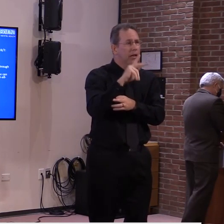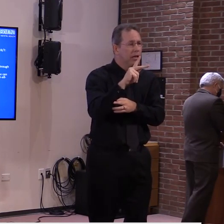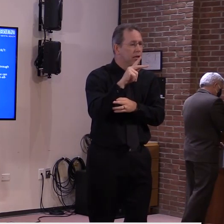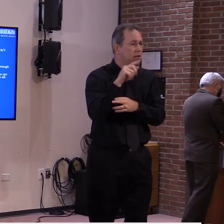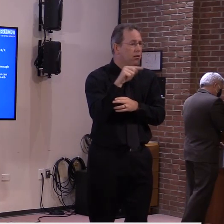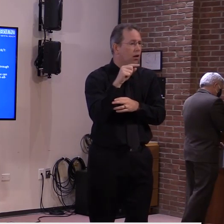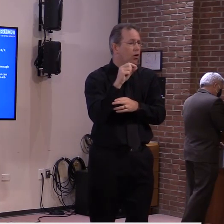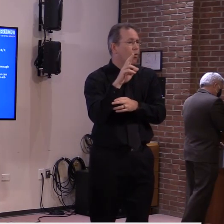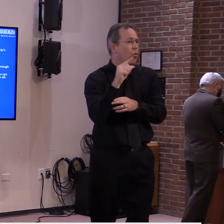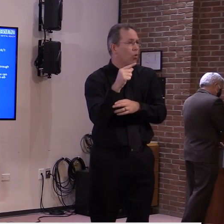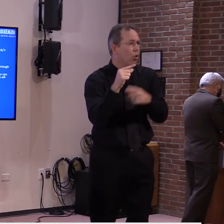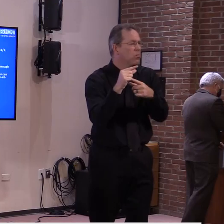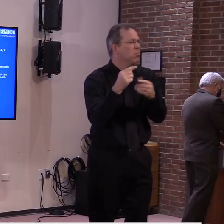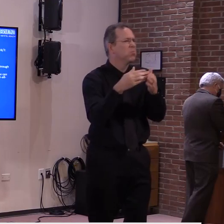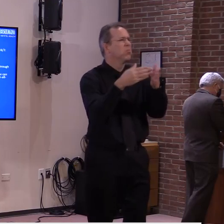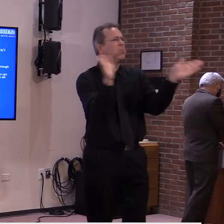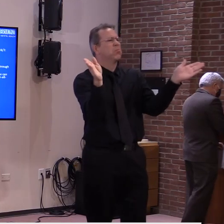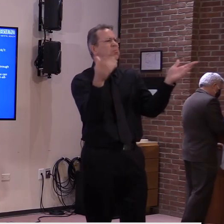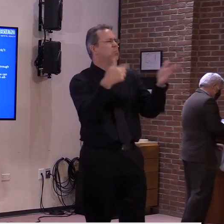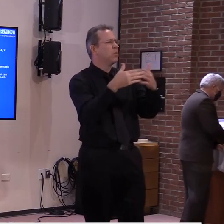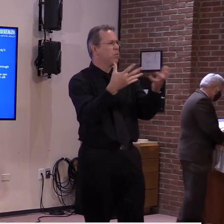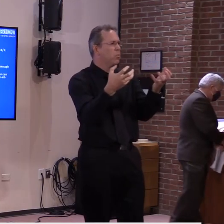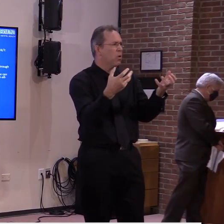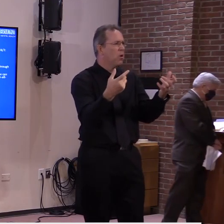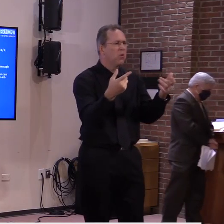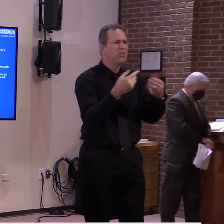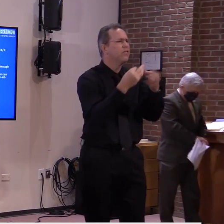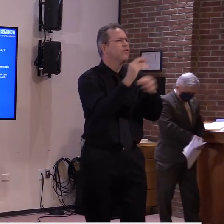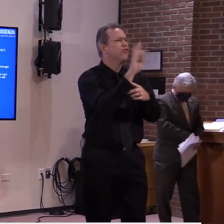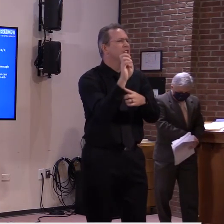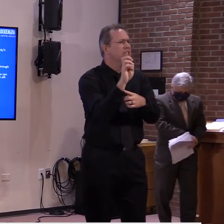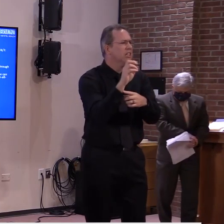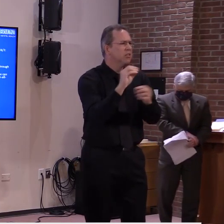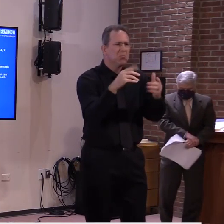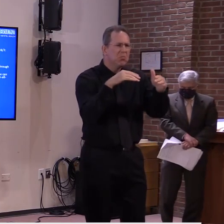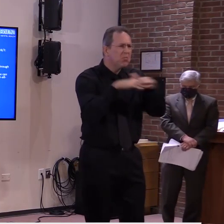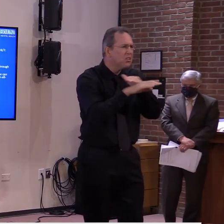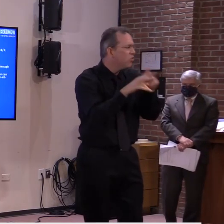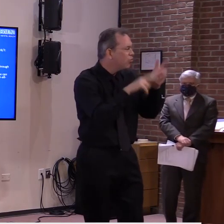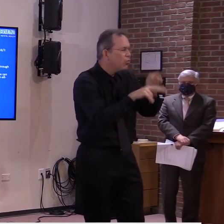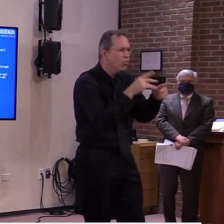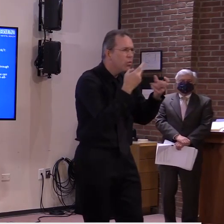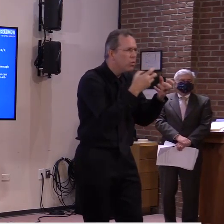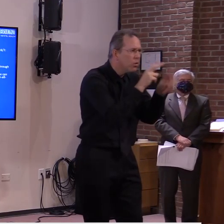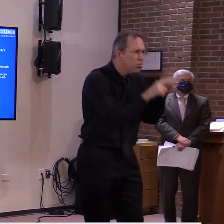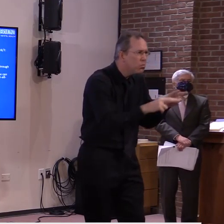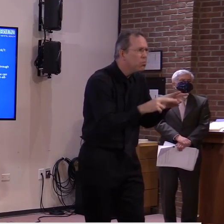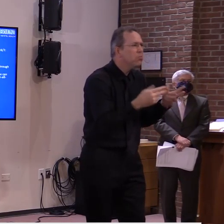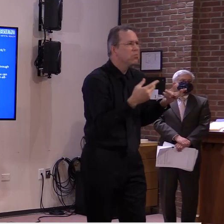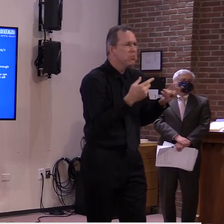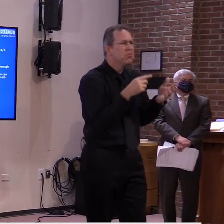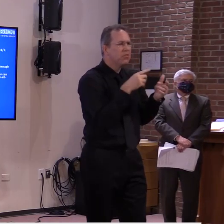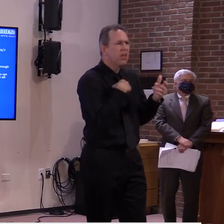to resources and substance use treatment. You can access vermonthelplink.org or call